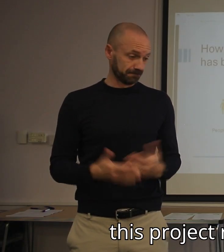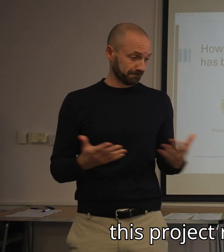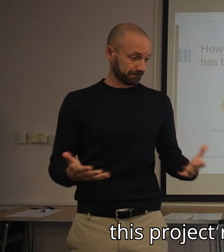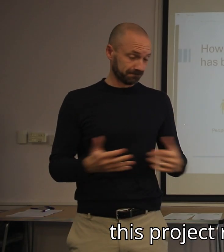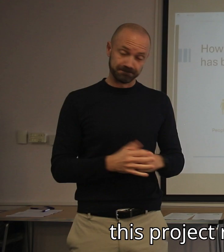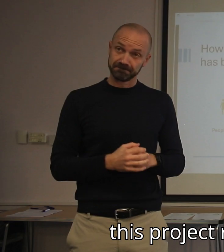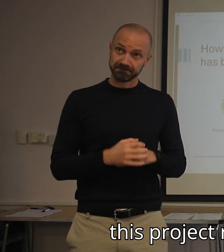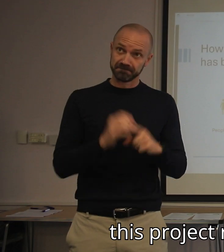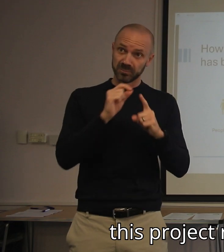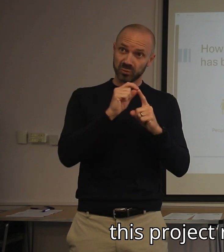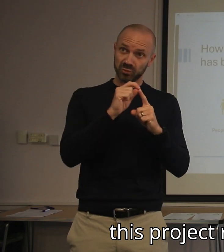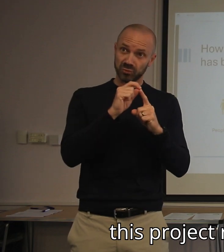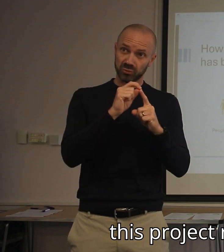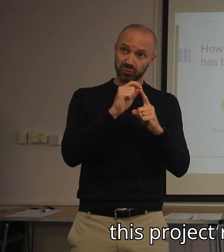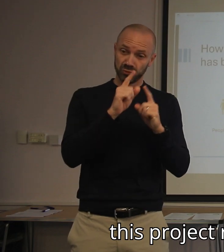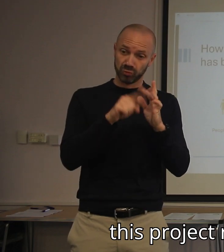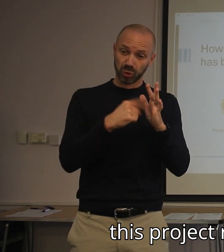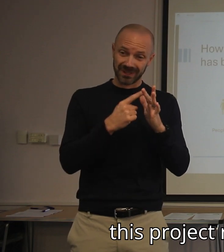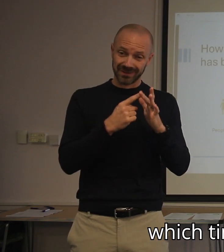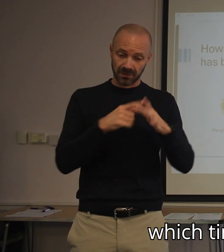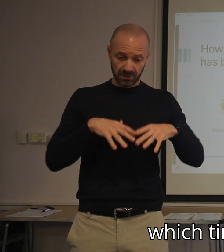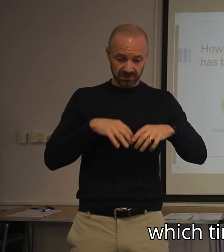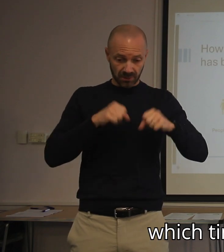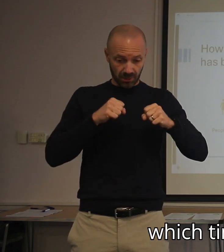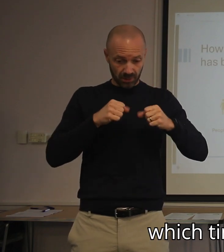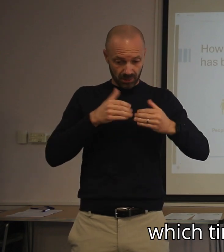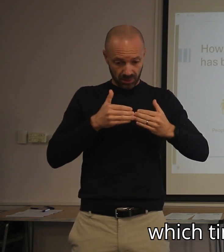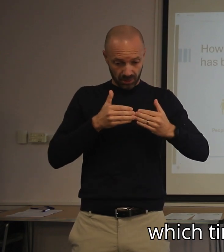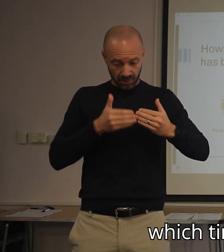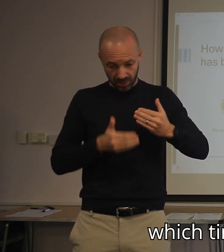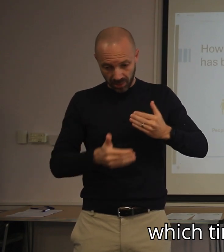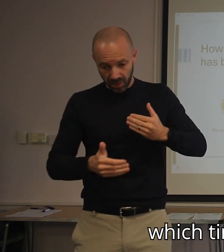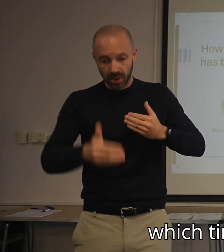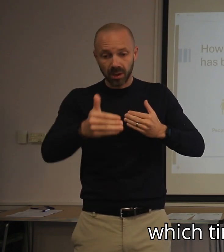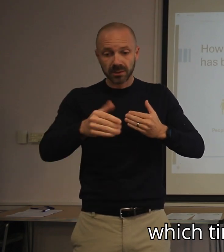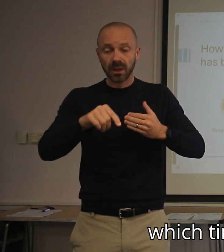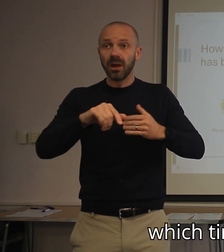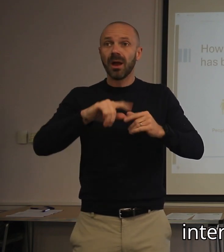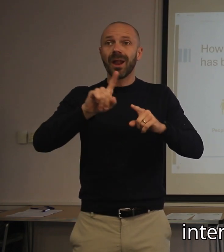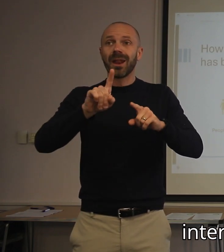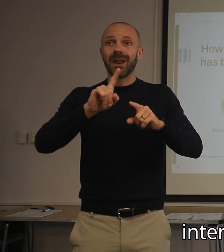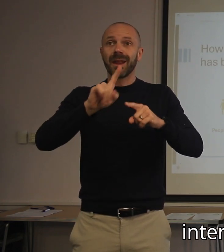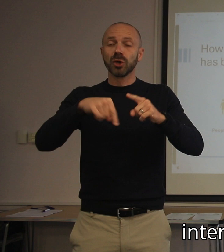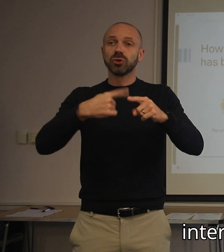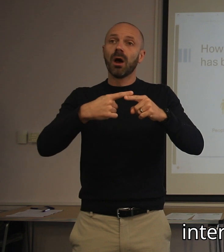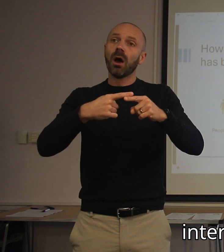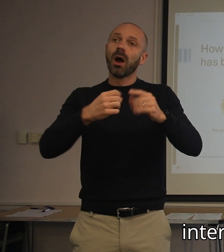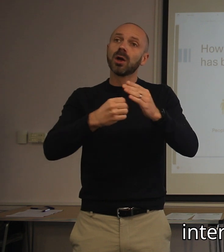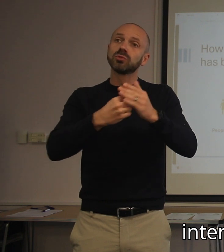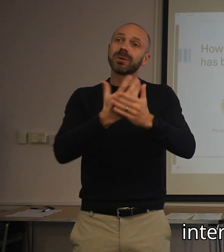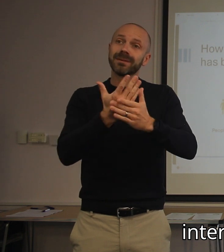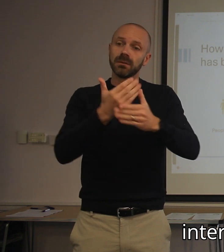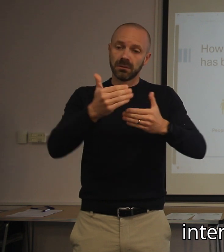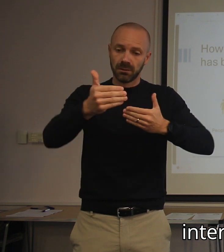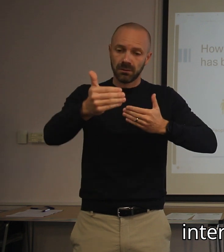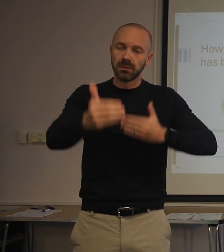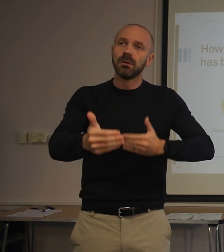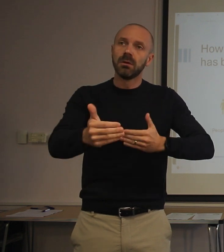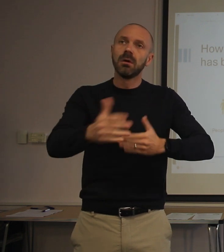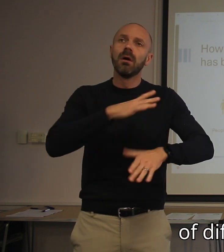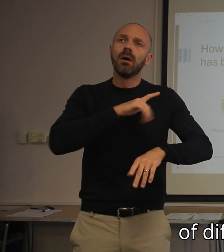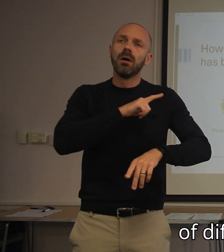this project runs to spring next year, by which time we want to have an interactive map